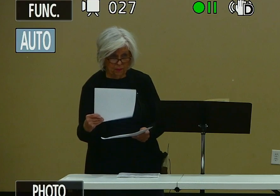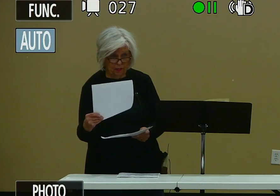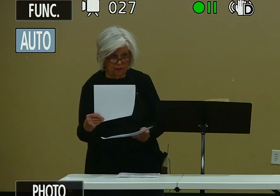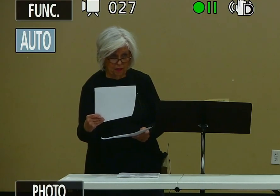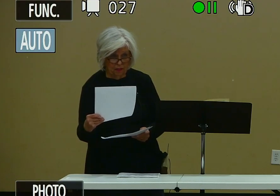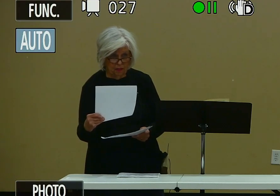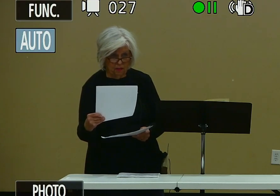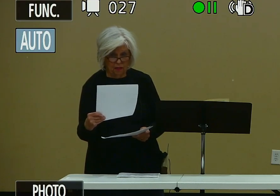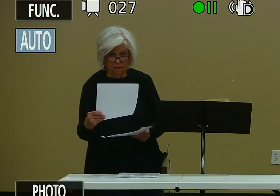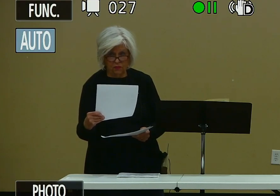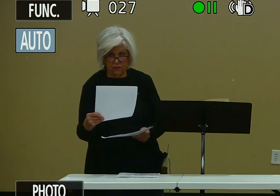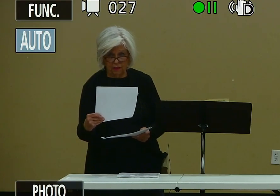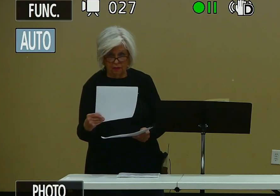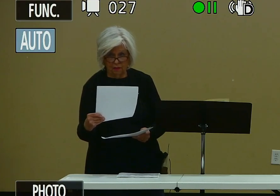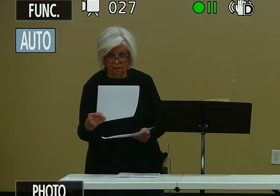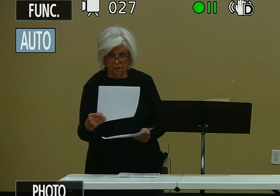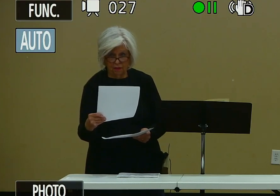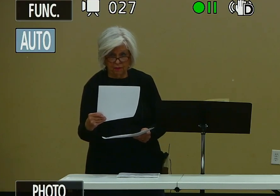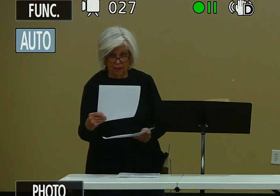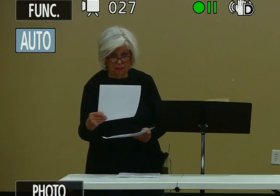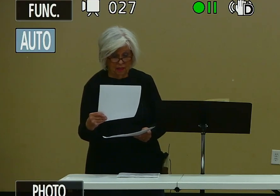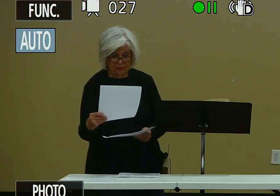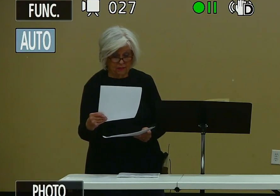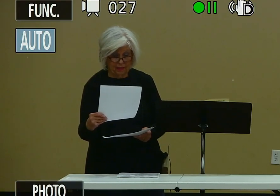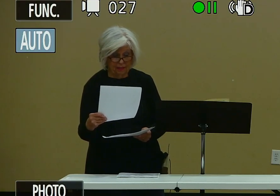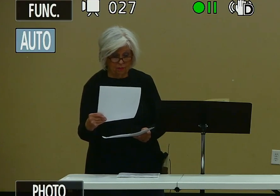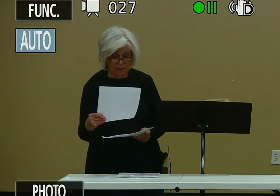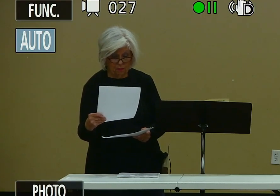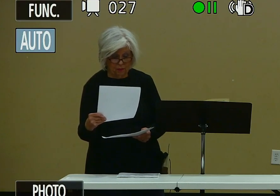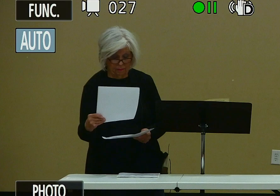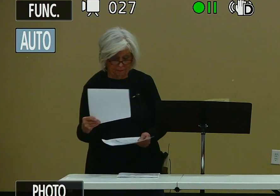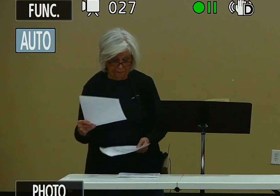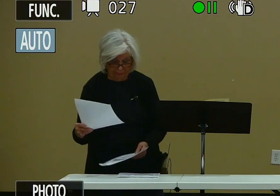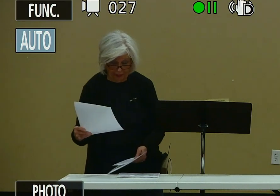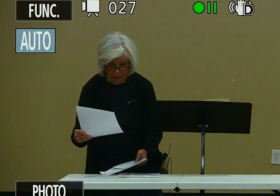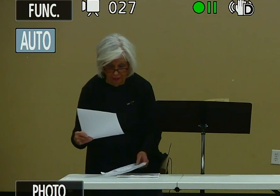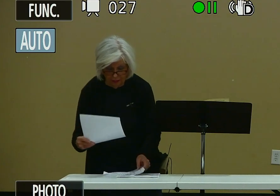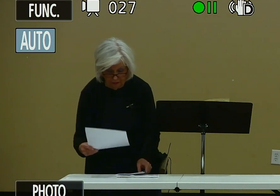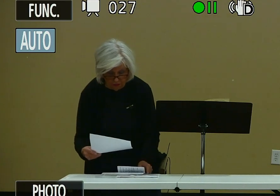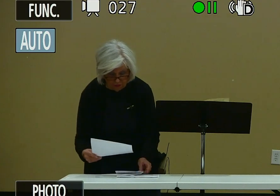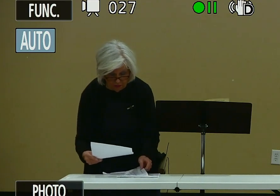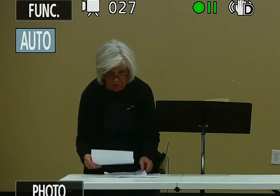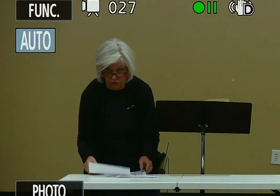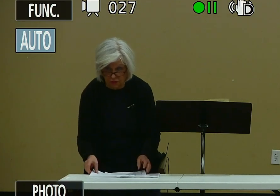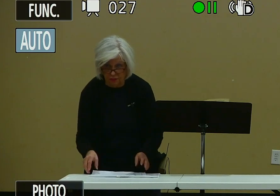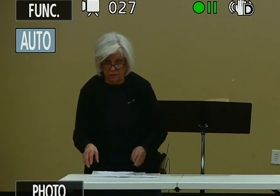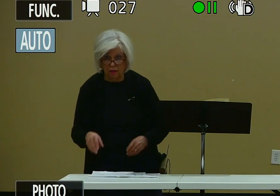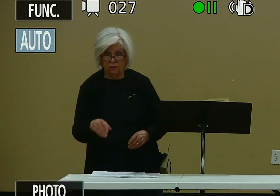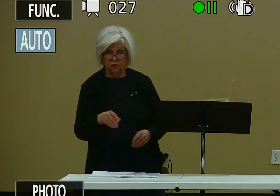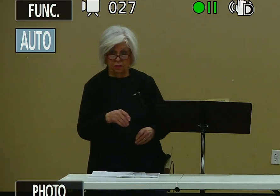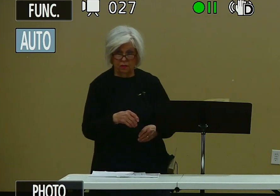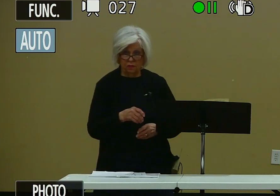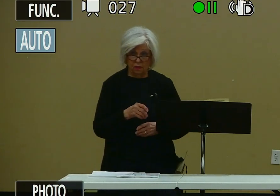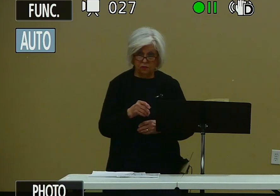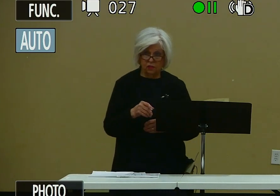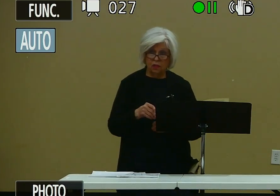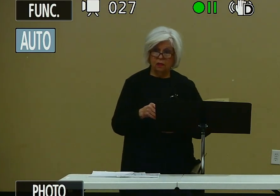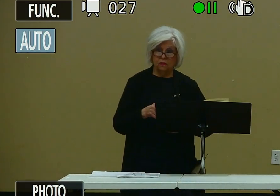Okay. Y'all have to sing it, okay? Because I can't remember it. Does it start off, Jesus, Jesus,